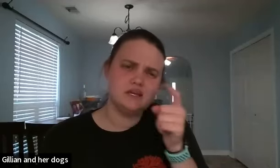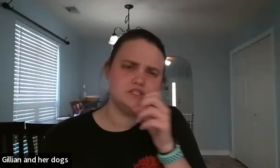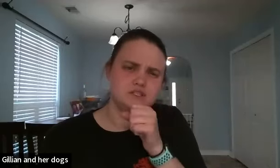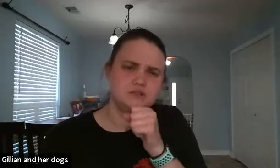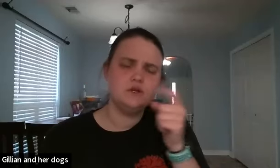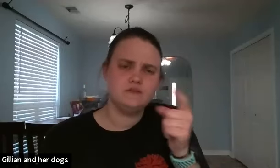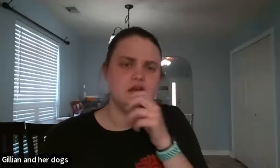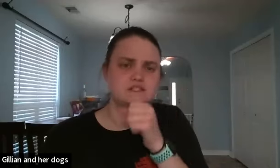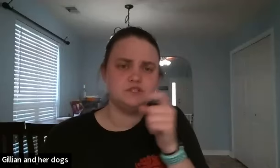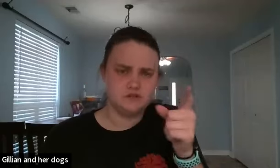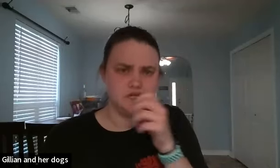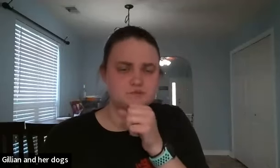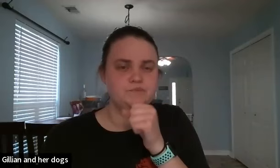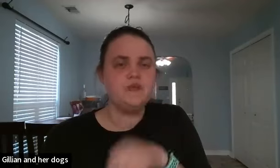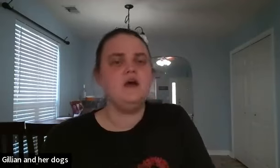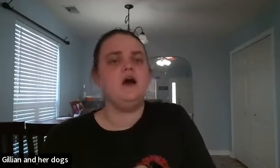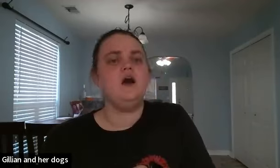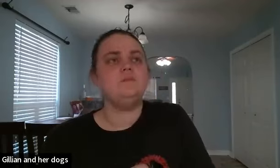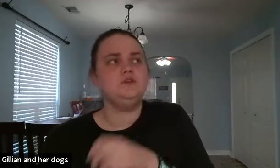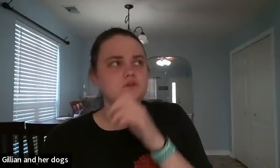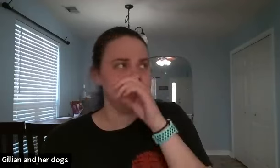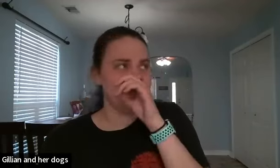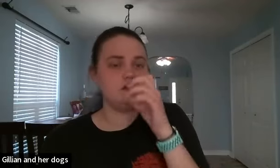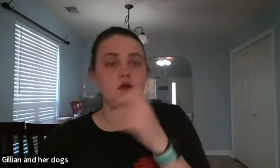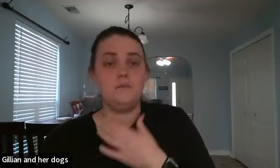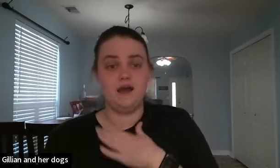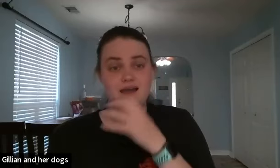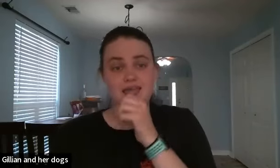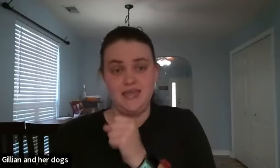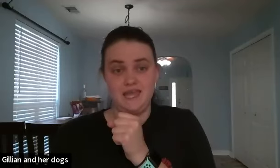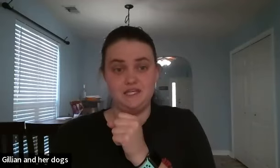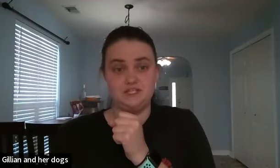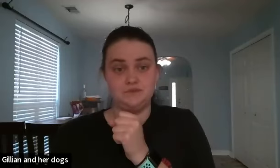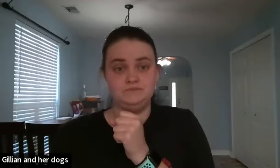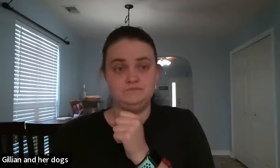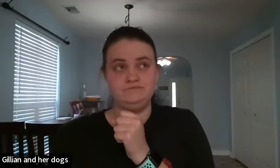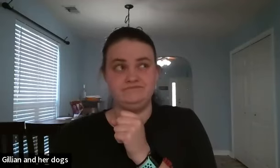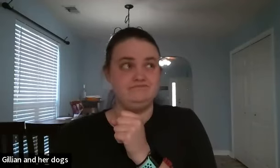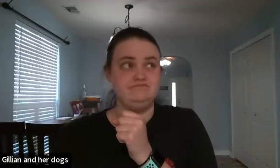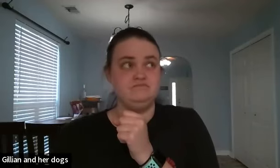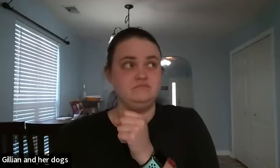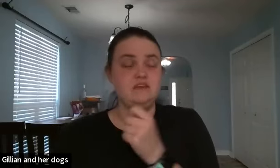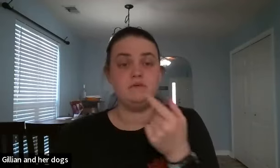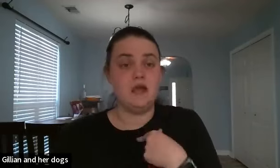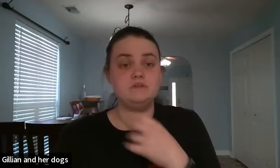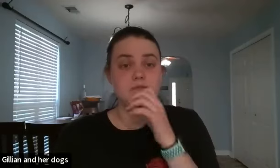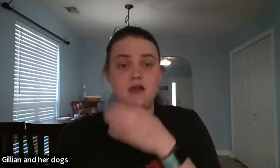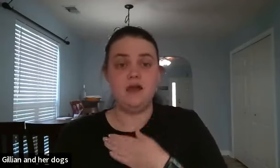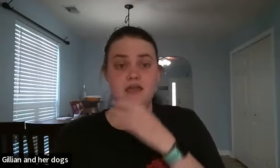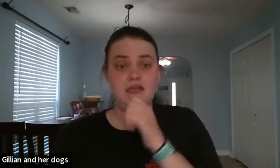age, they're asking what's your age. You can go my age. Like for me, I would say my